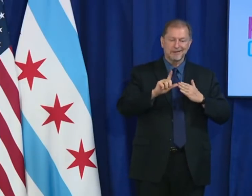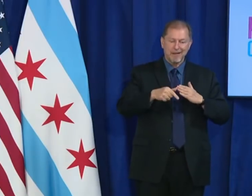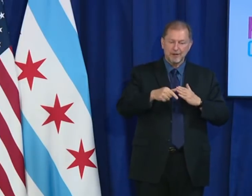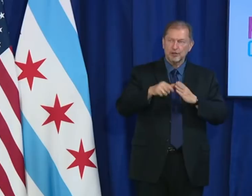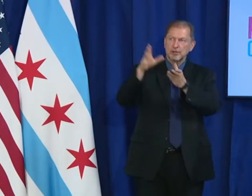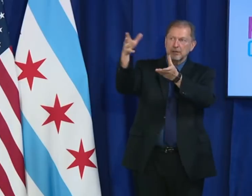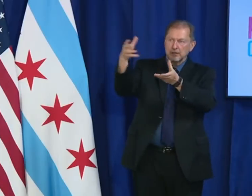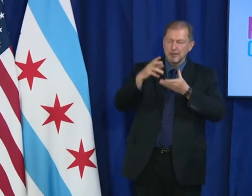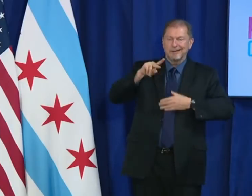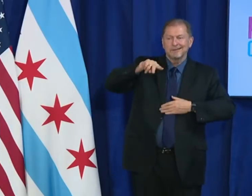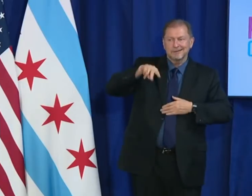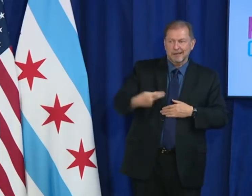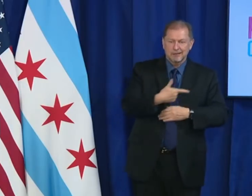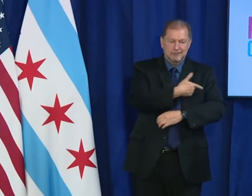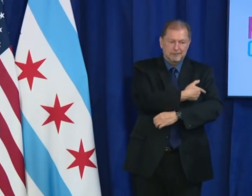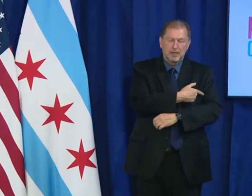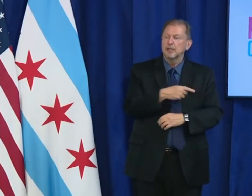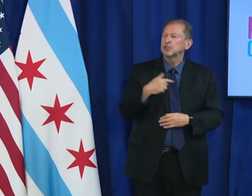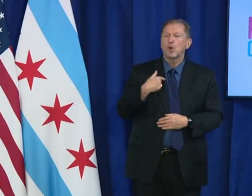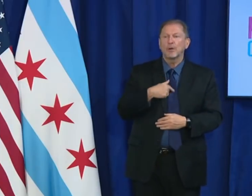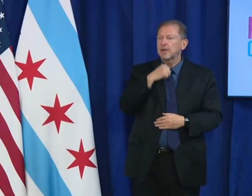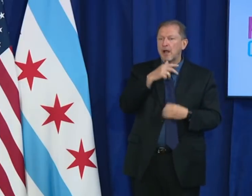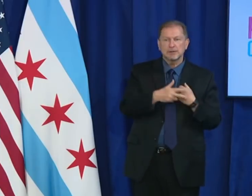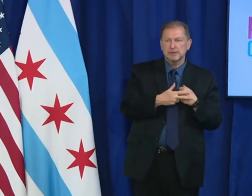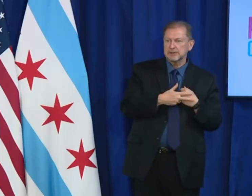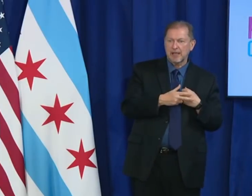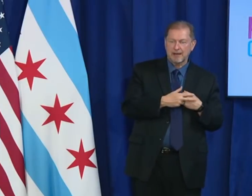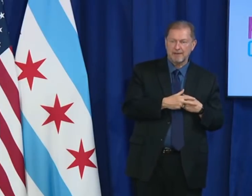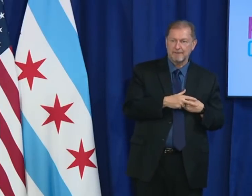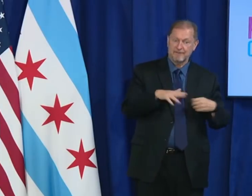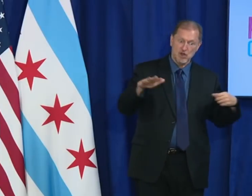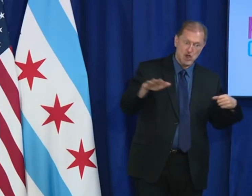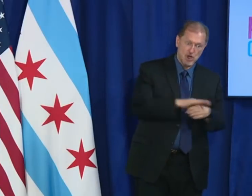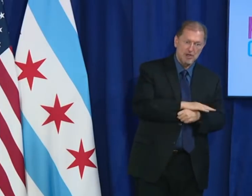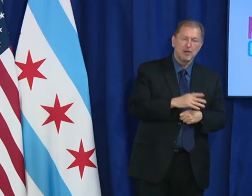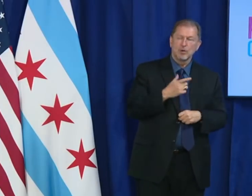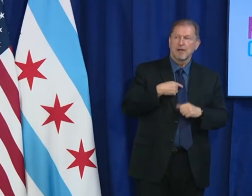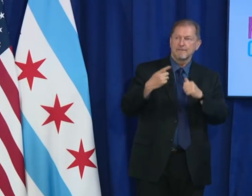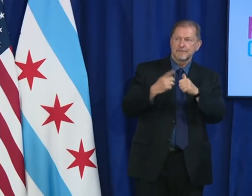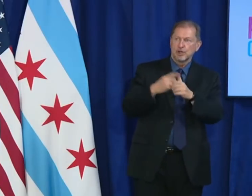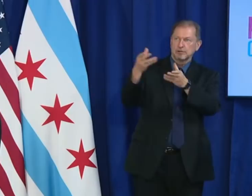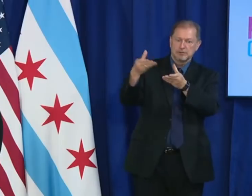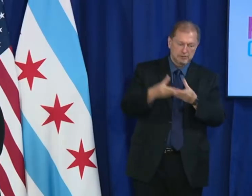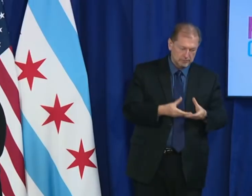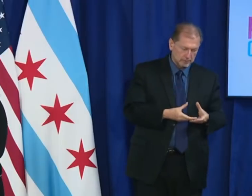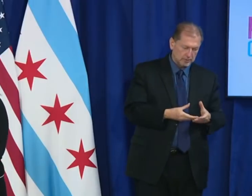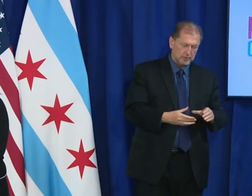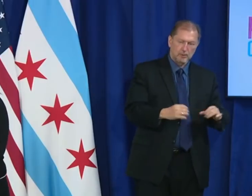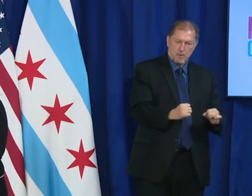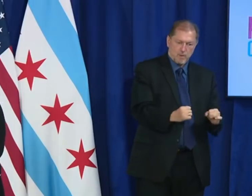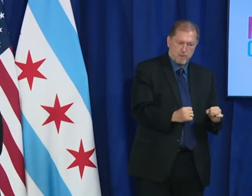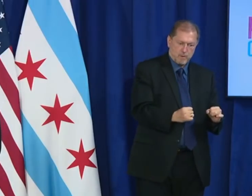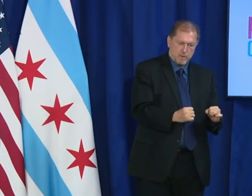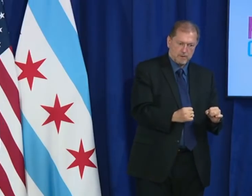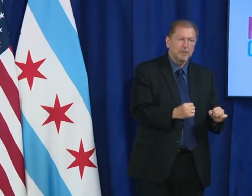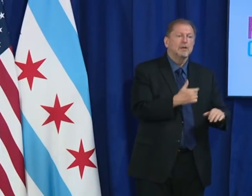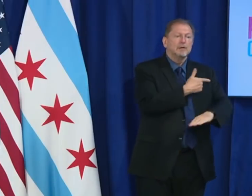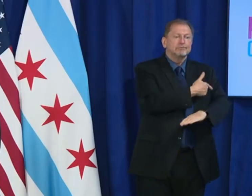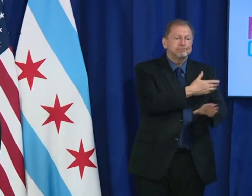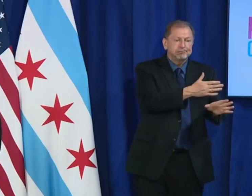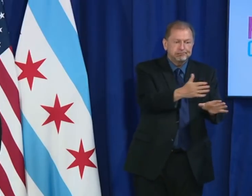second doses. So we wouldn't have to store that here. They are planning to distribute that accordingly to make sure that we have